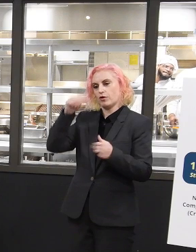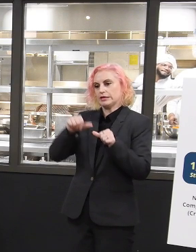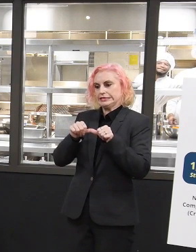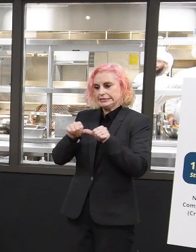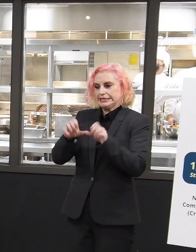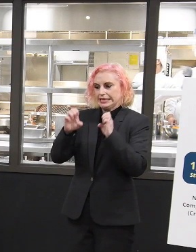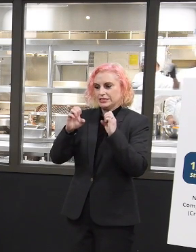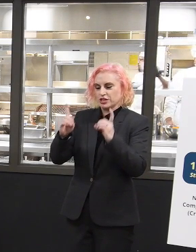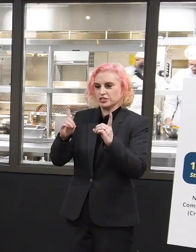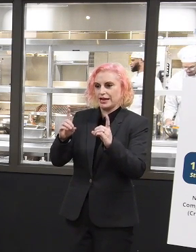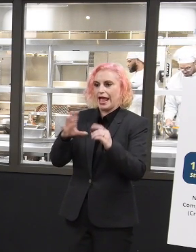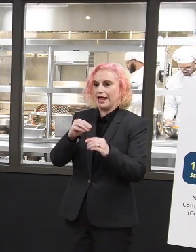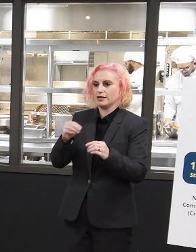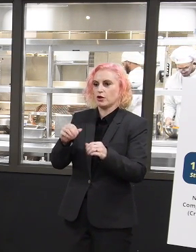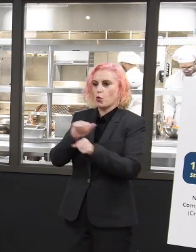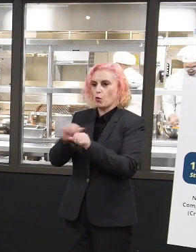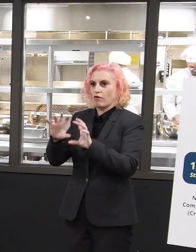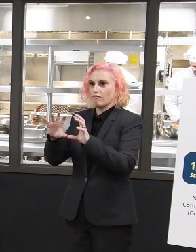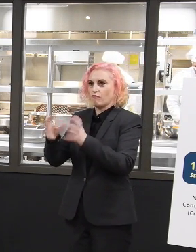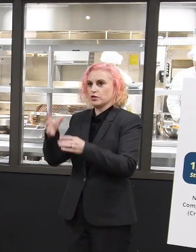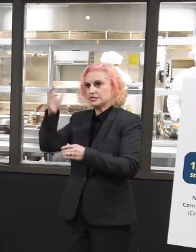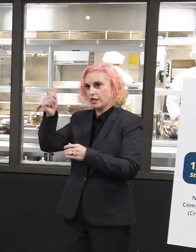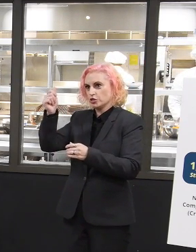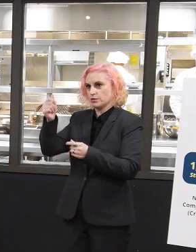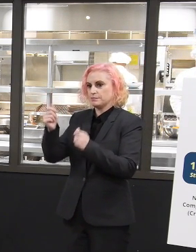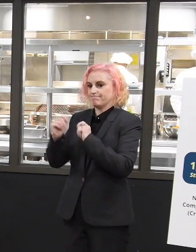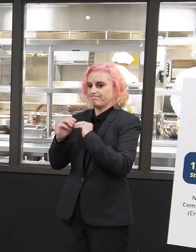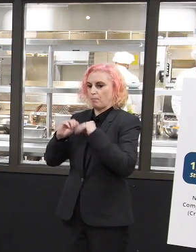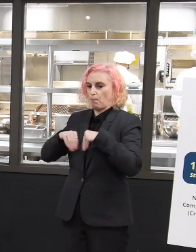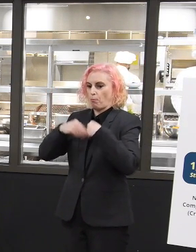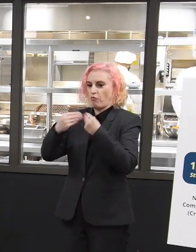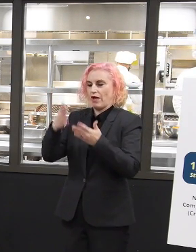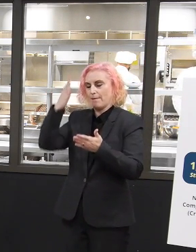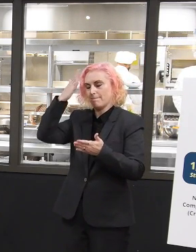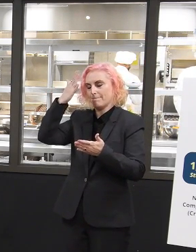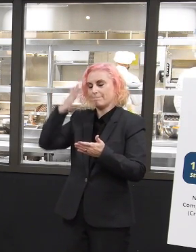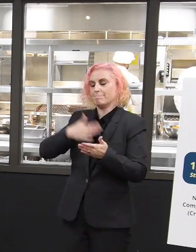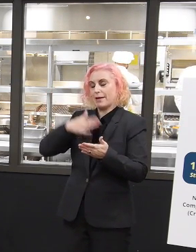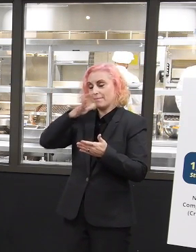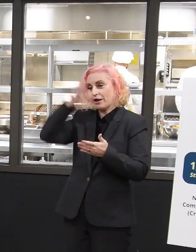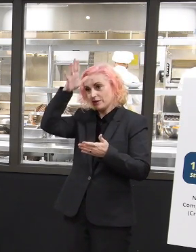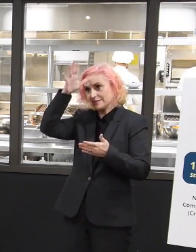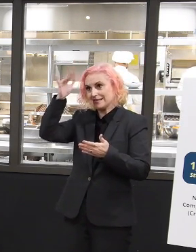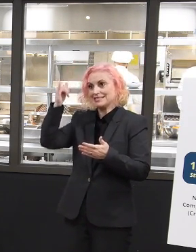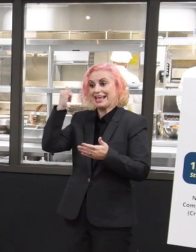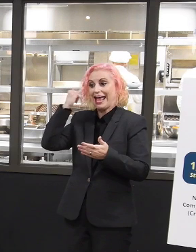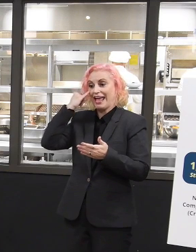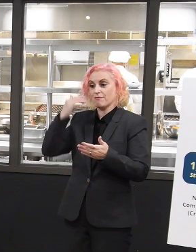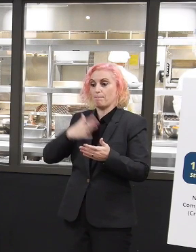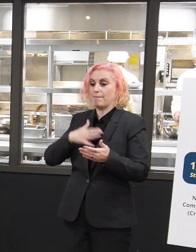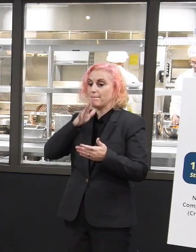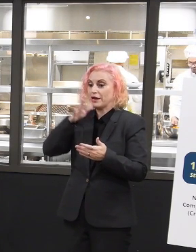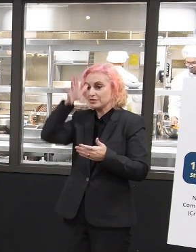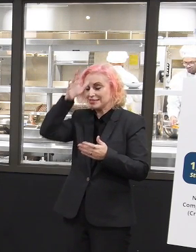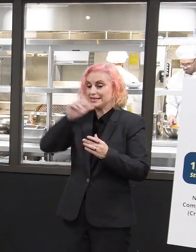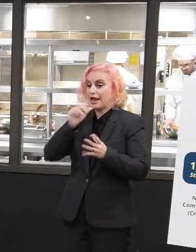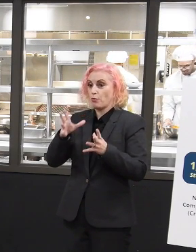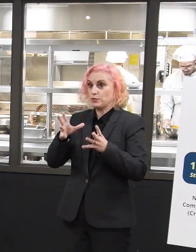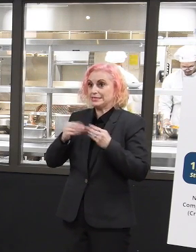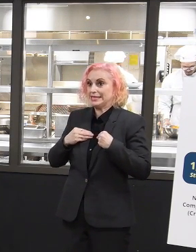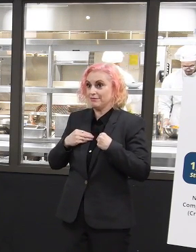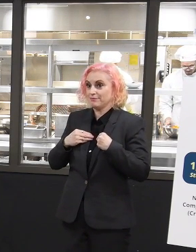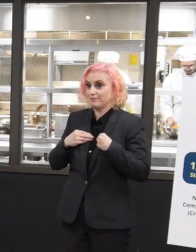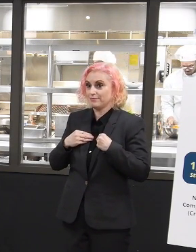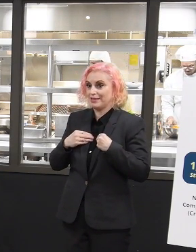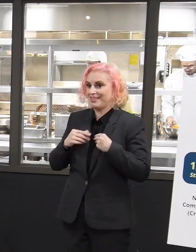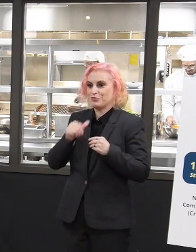workforce development scholarships that were provided to my parents, because if they didn't provide those to my parents, they wouldn't have gone to HCC to jumpstart their career,